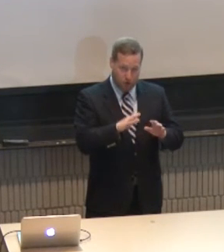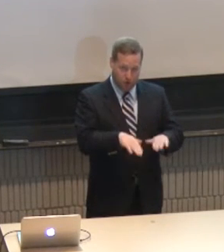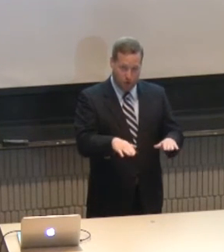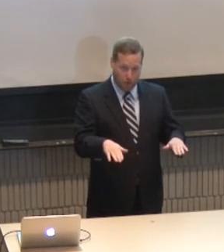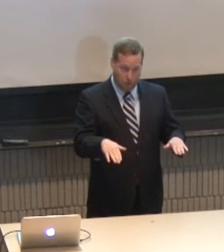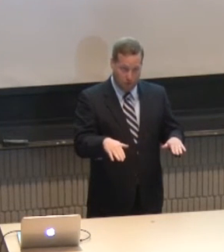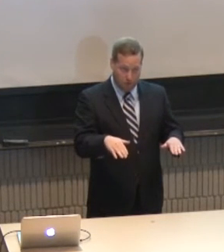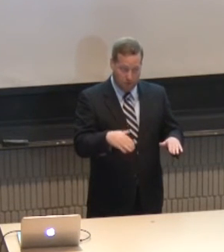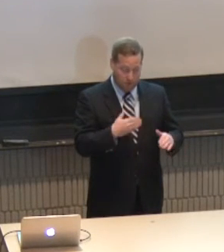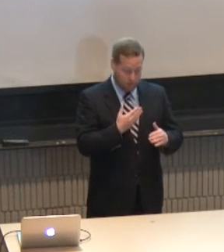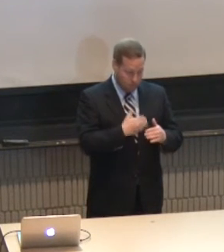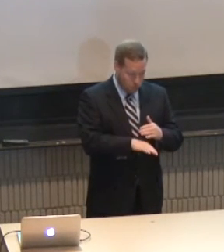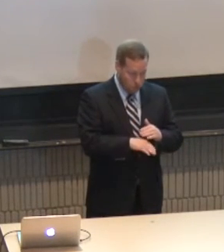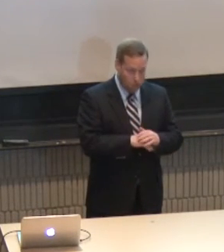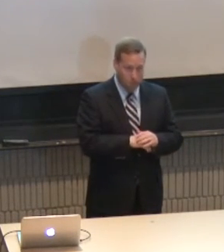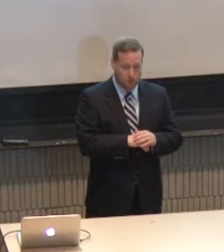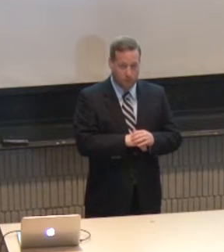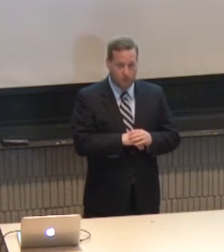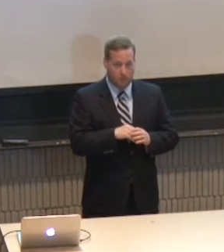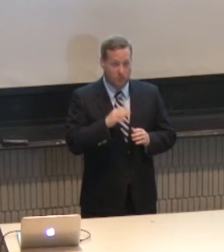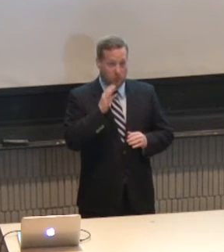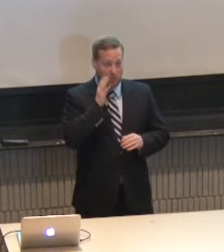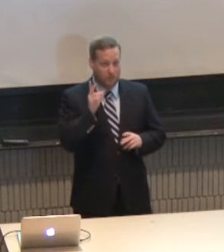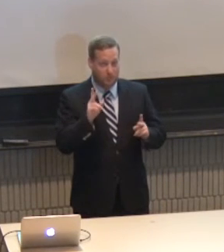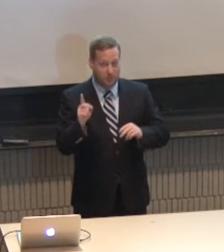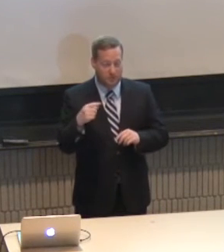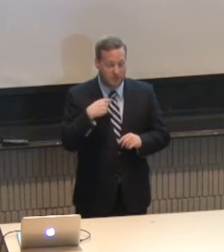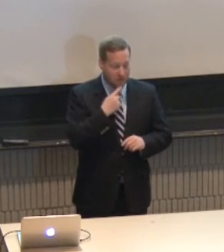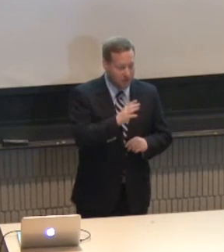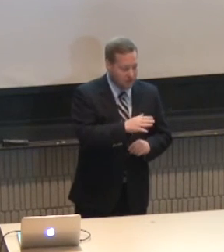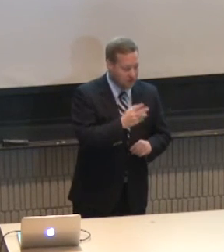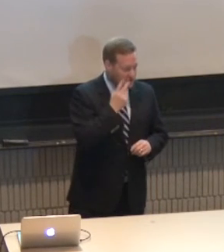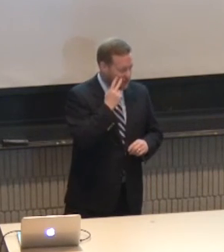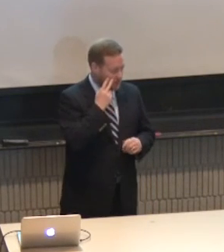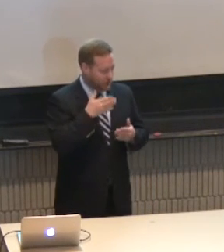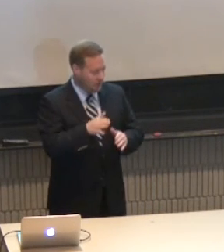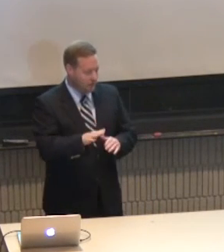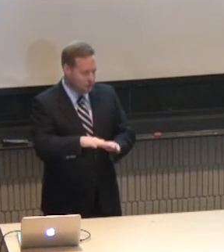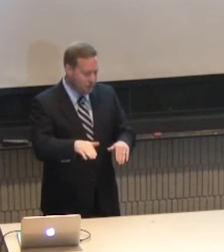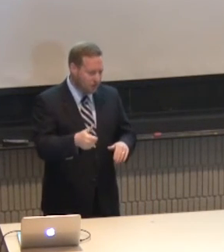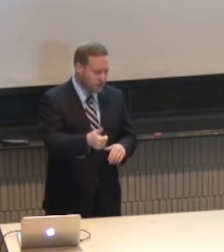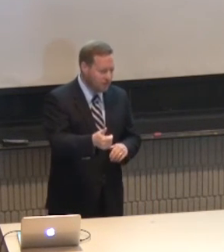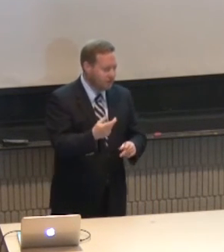I guess I look at it this way. Hearing children, when they're born,